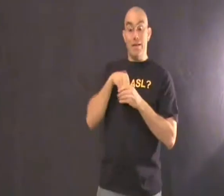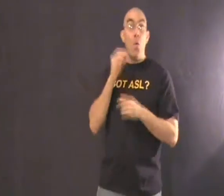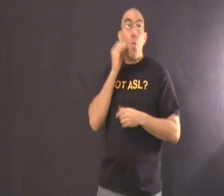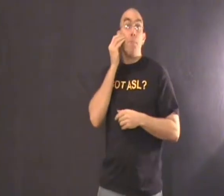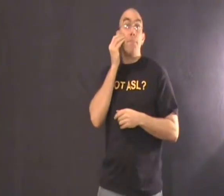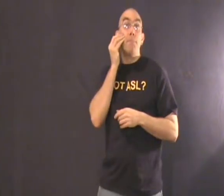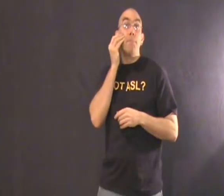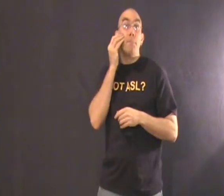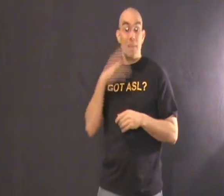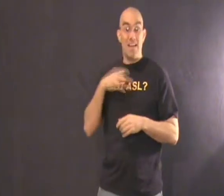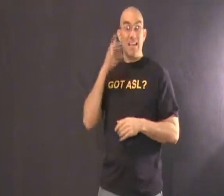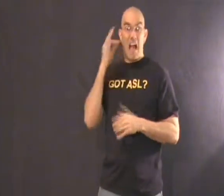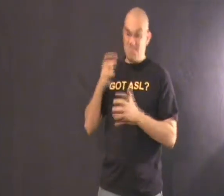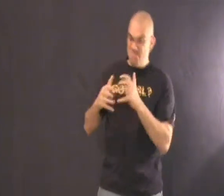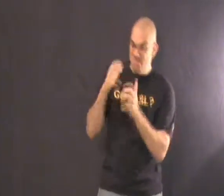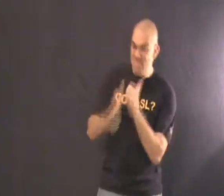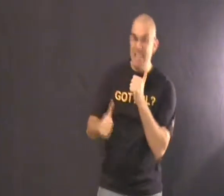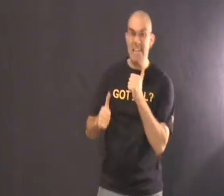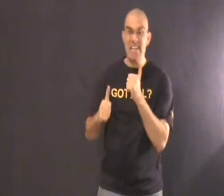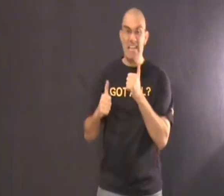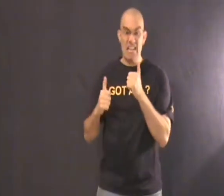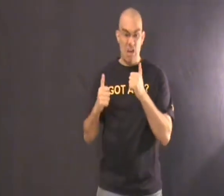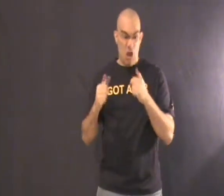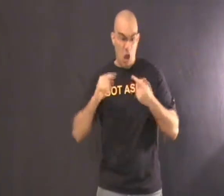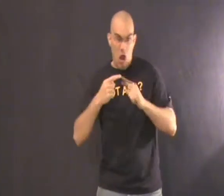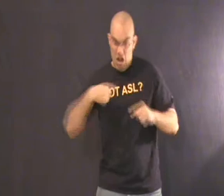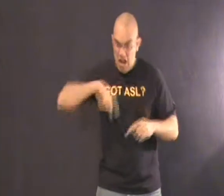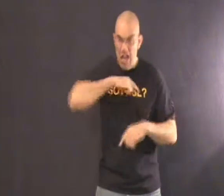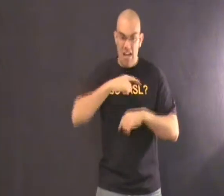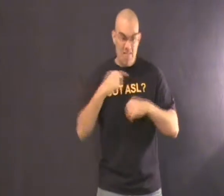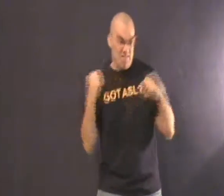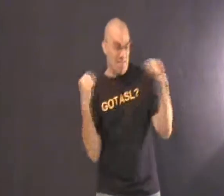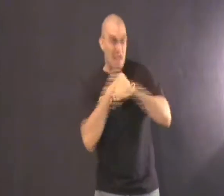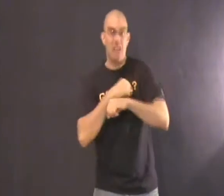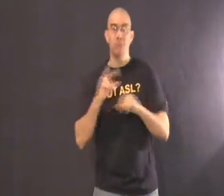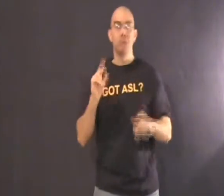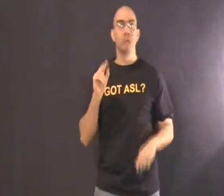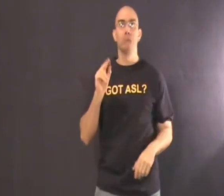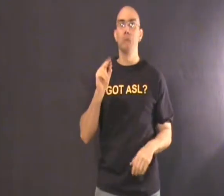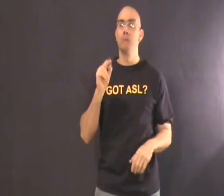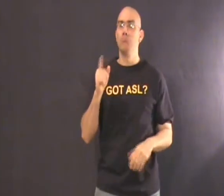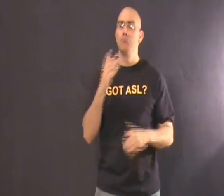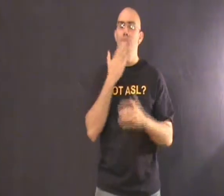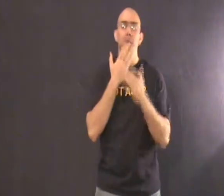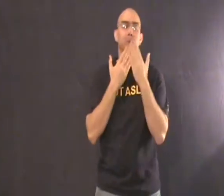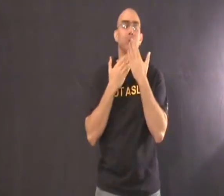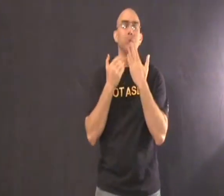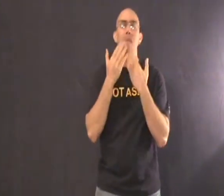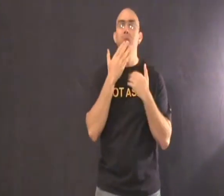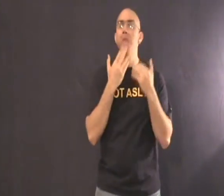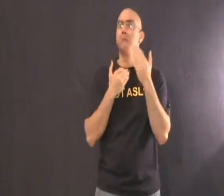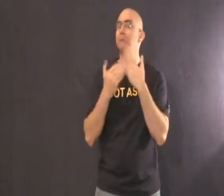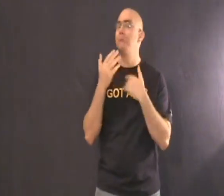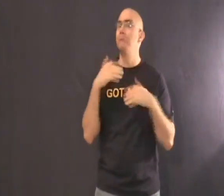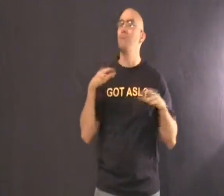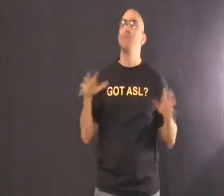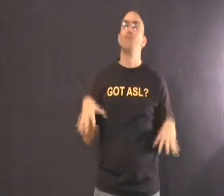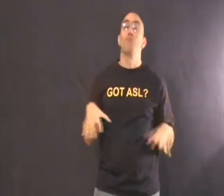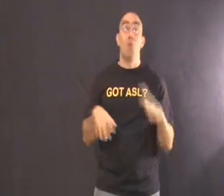But the interesting thing is that in the house, my cat wasn't mean or cruel at all. It was the sweetest thing